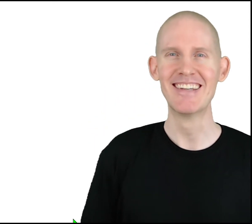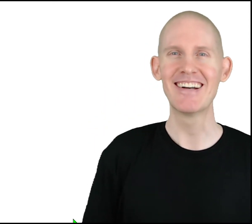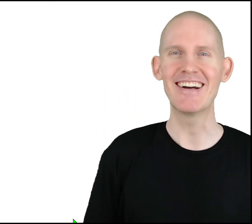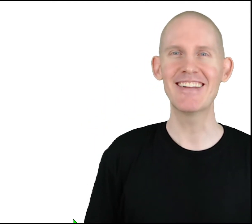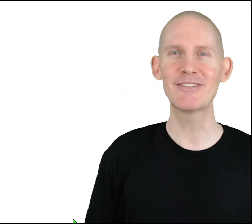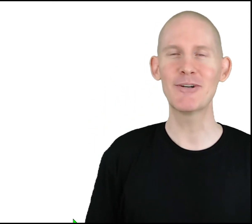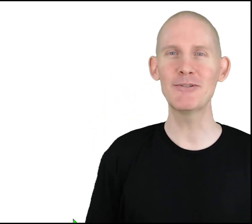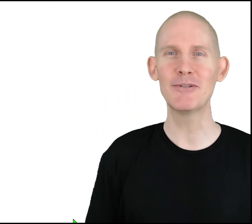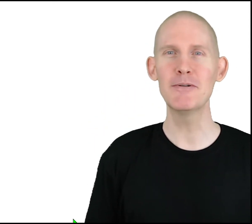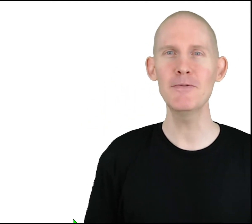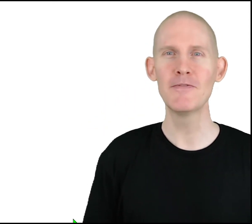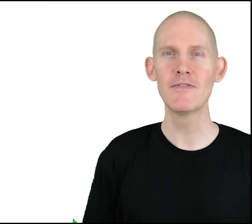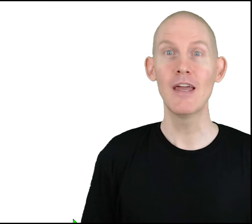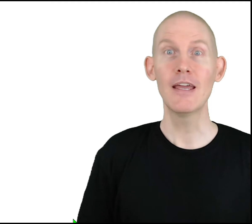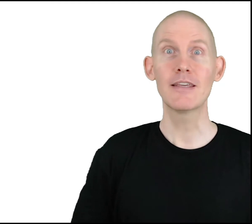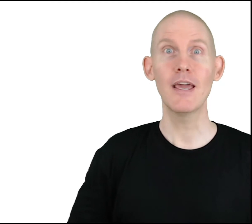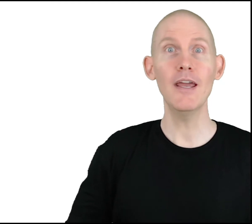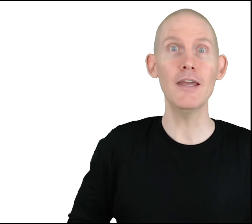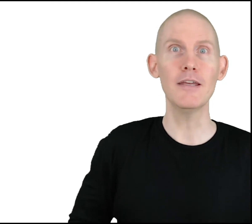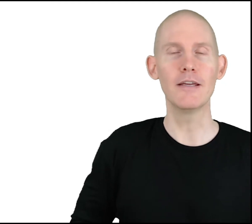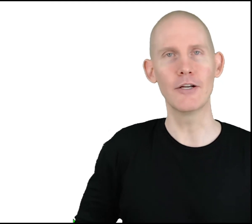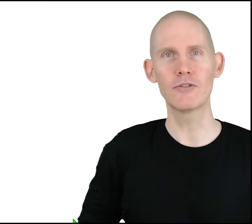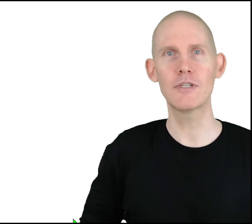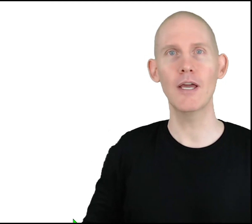right, let's go to K. Here's a K.